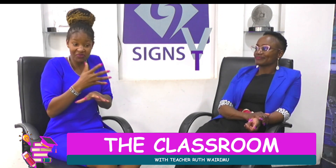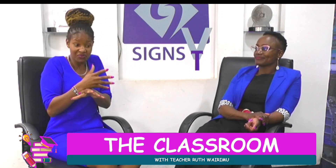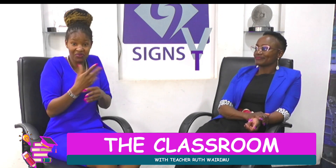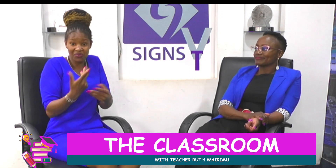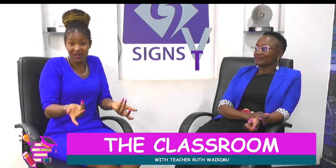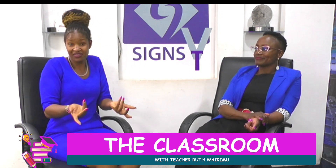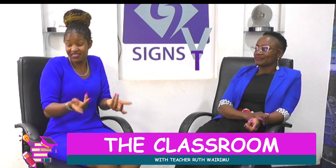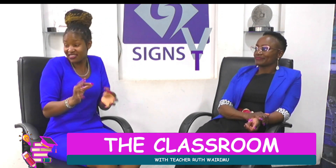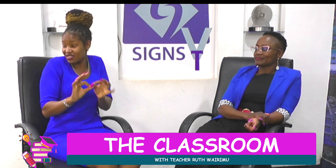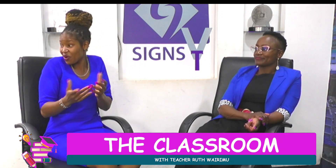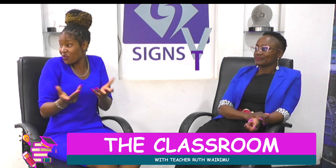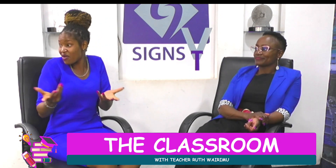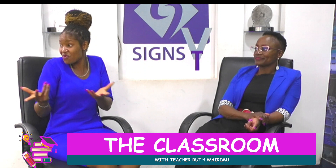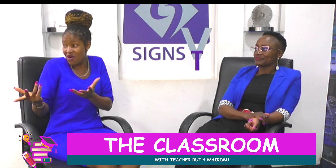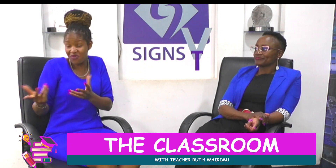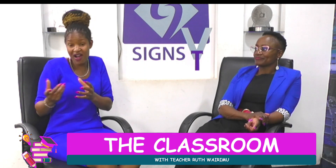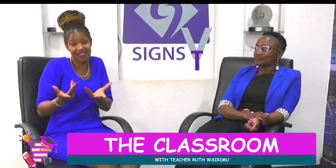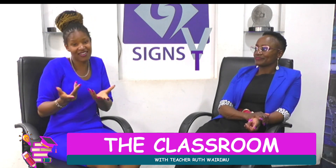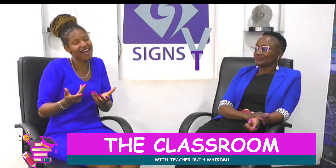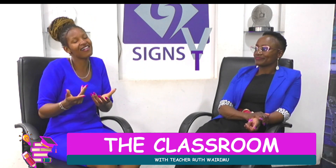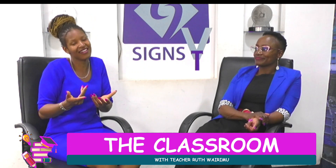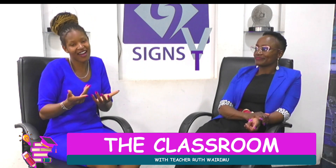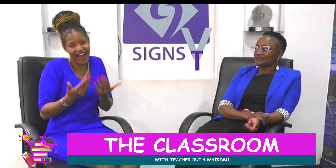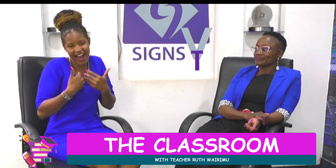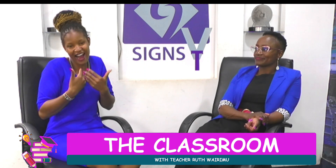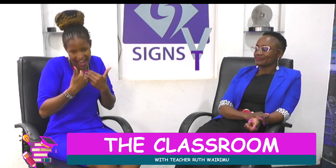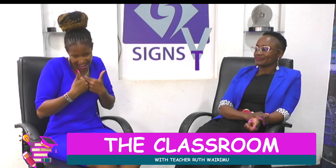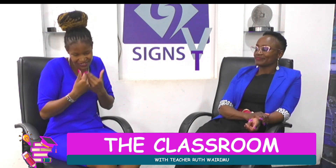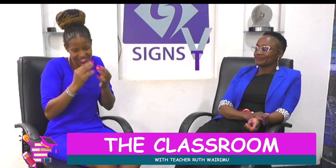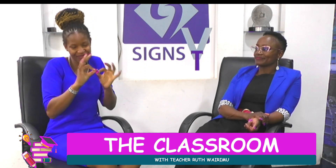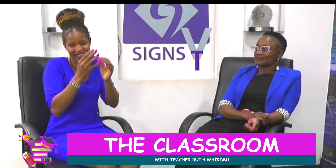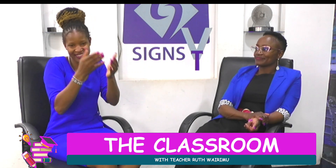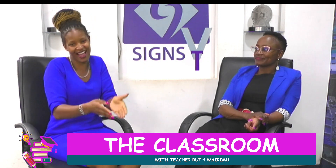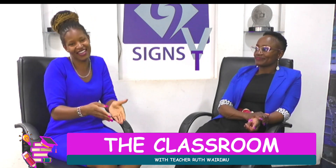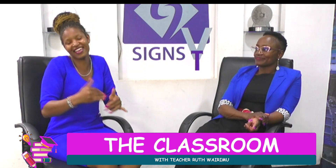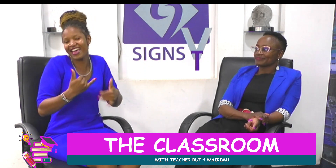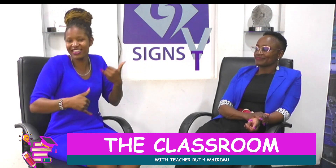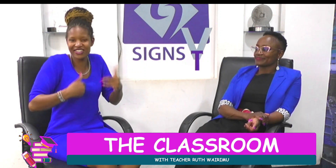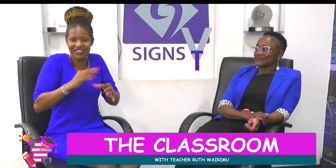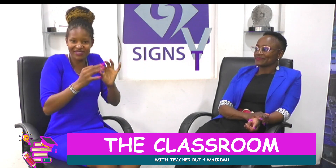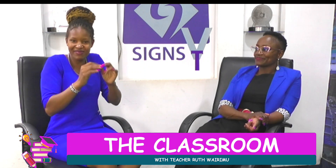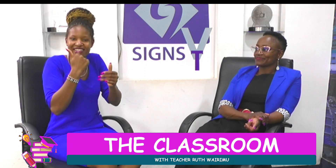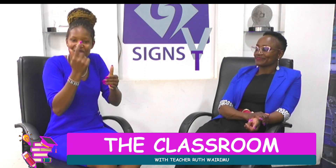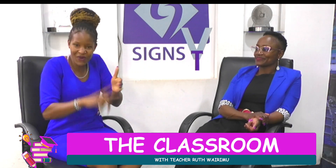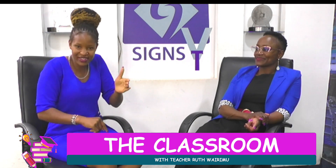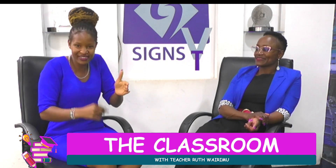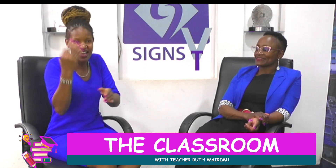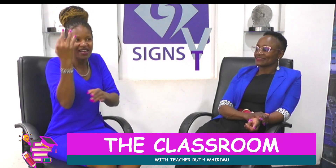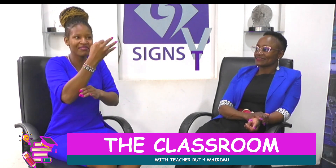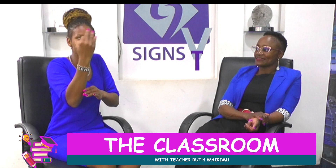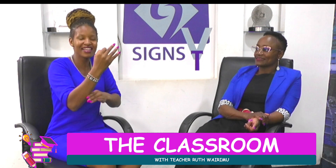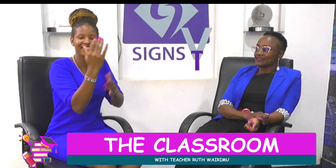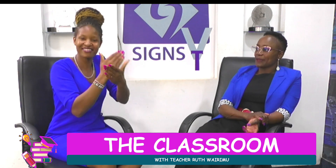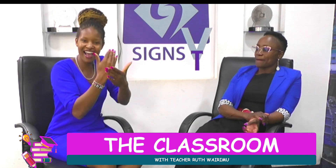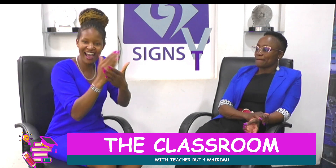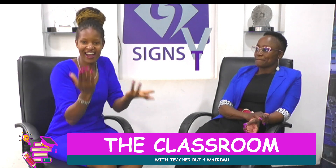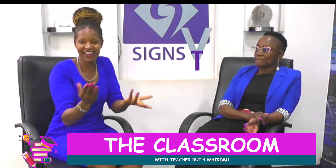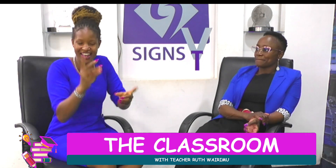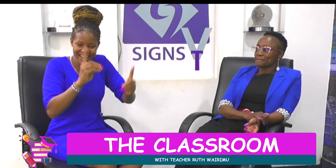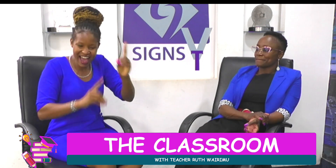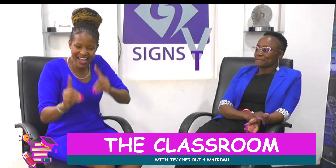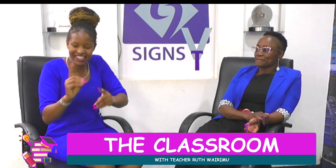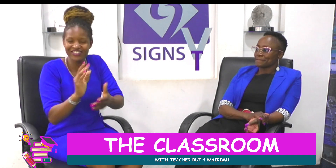seated there without knowing what's happening. The pastor is preaching without an interpreter, but when the interpreter is there, then